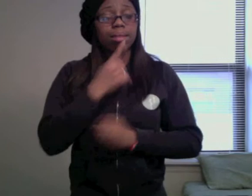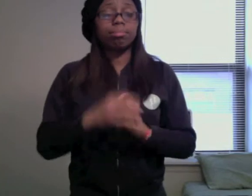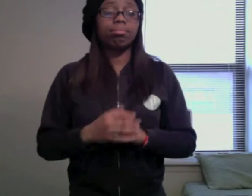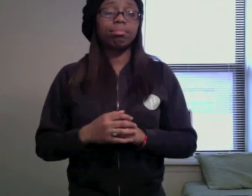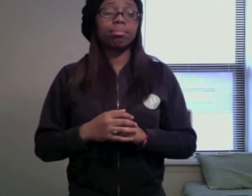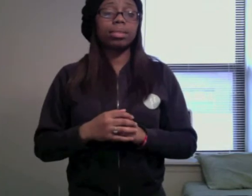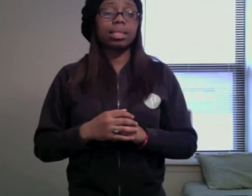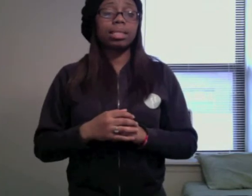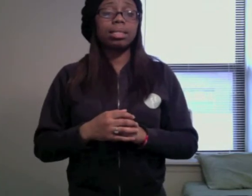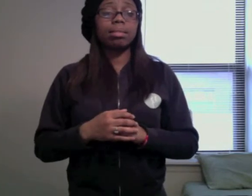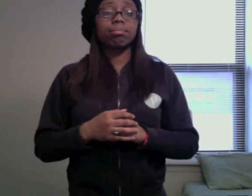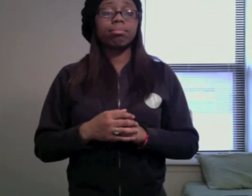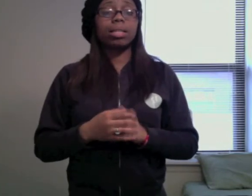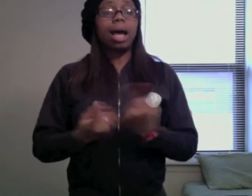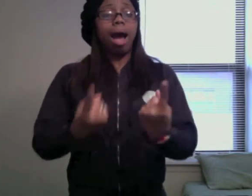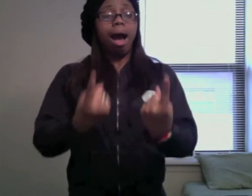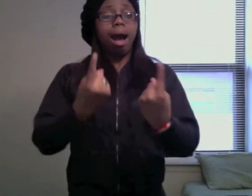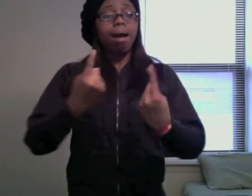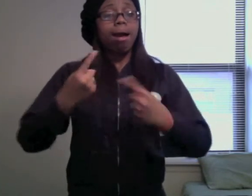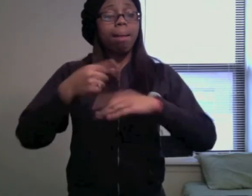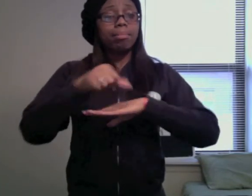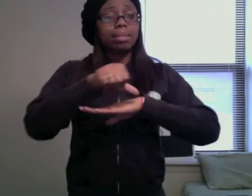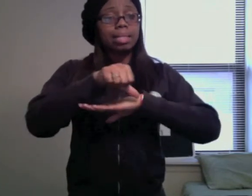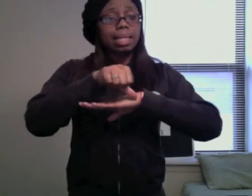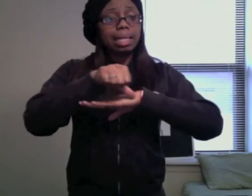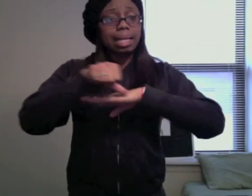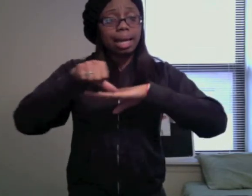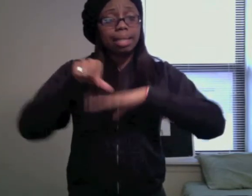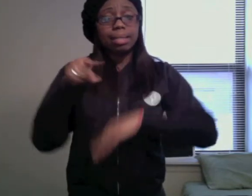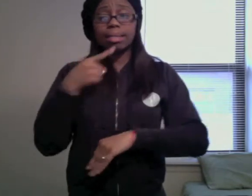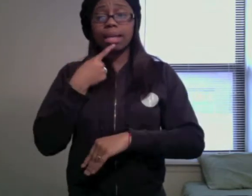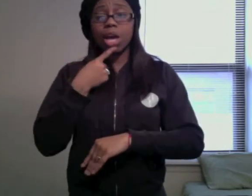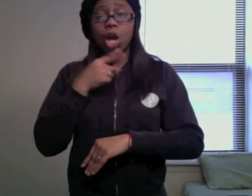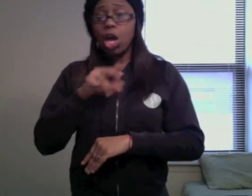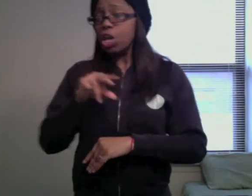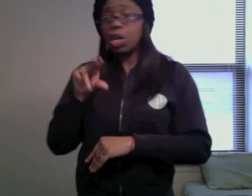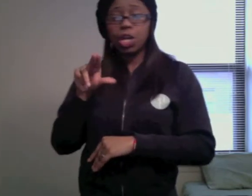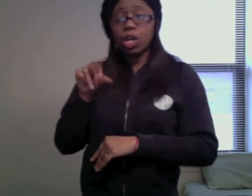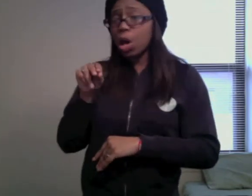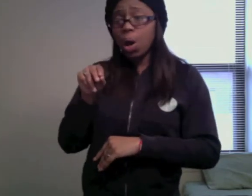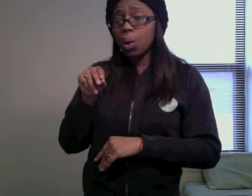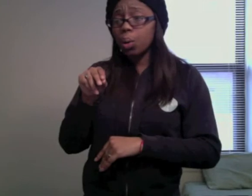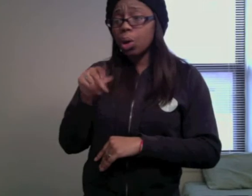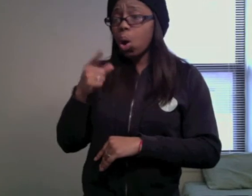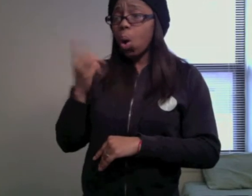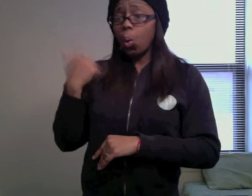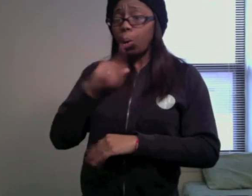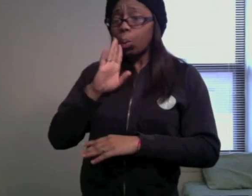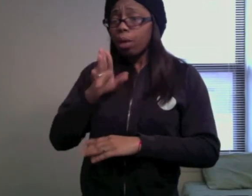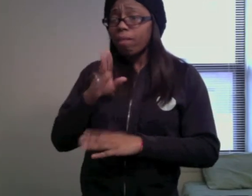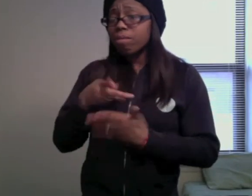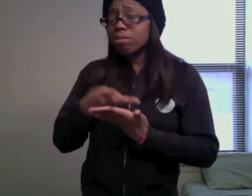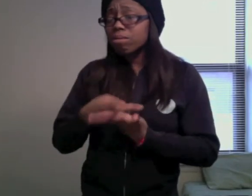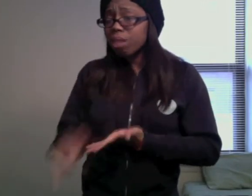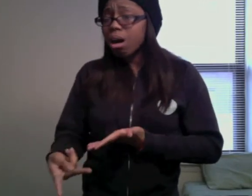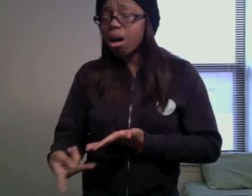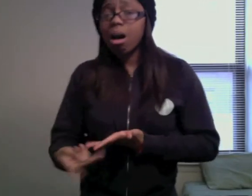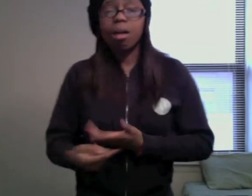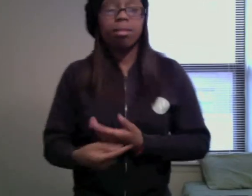"Come to the edge," he said. "No," they replied, "we will fall." "Come to the